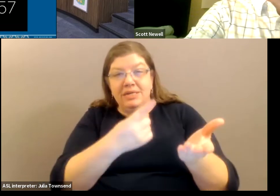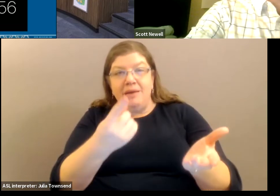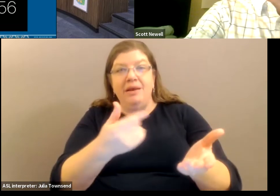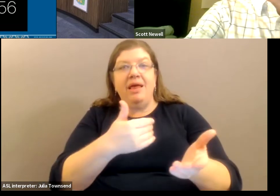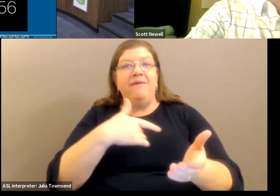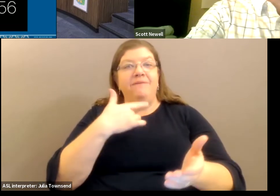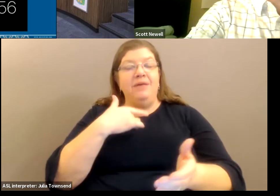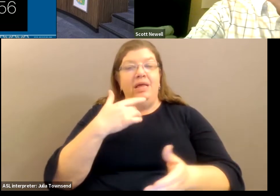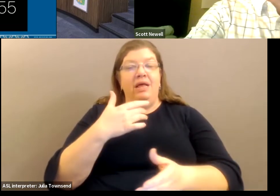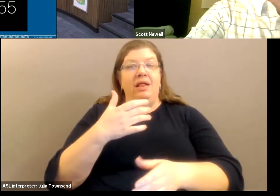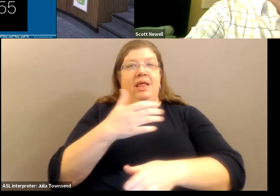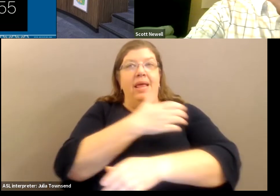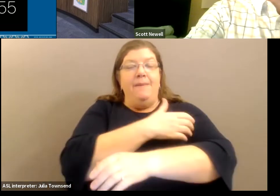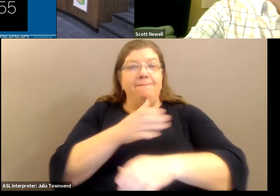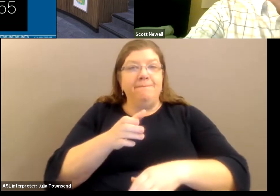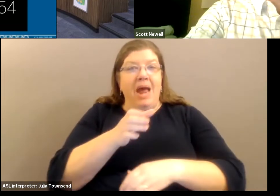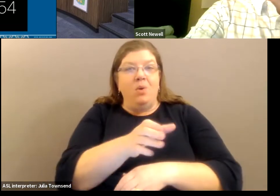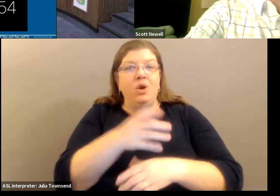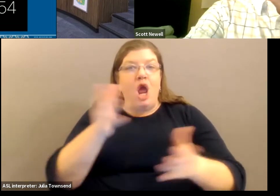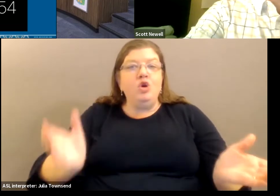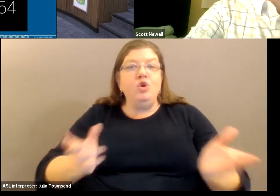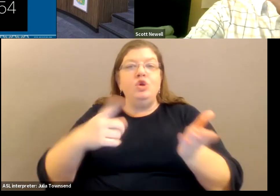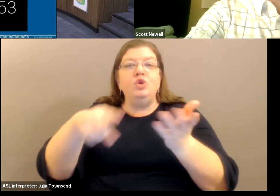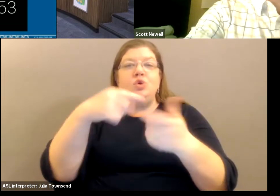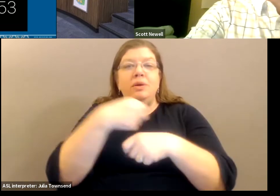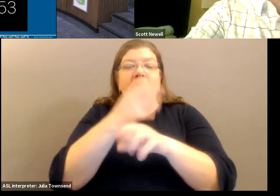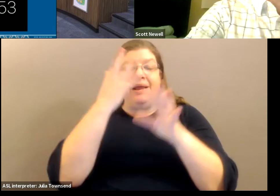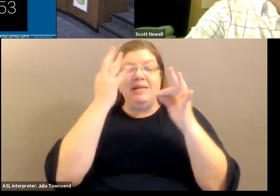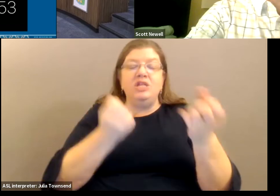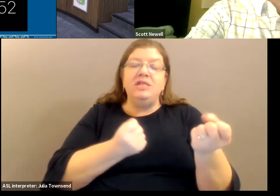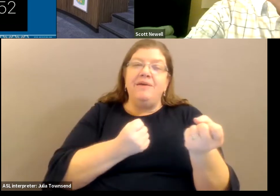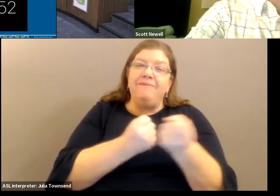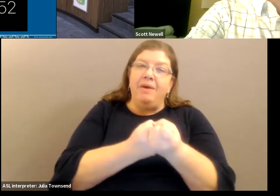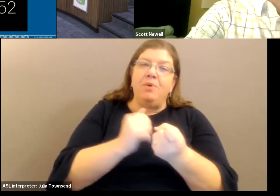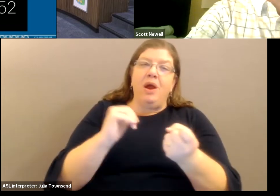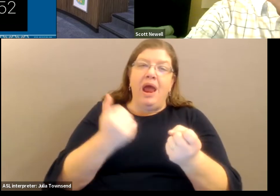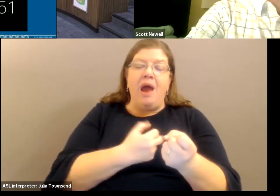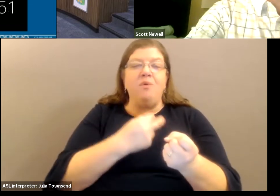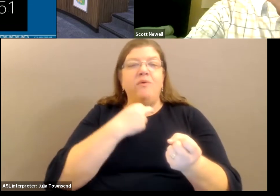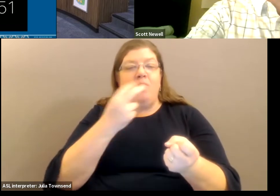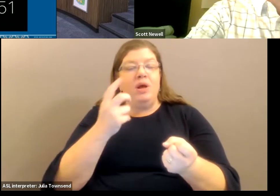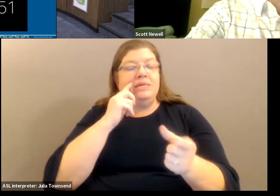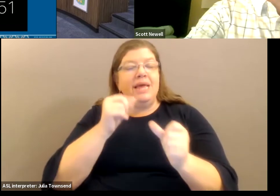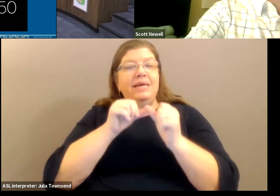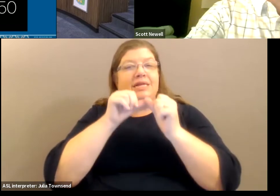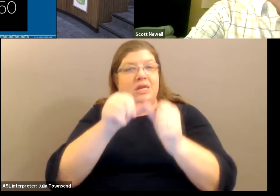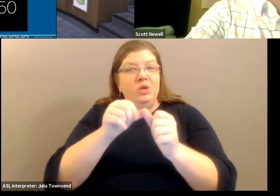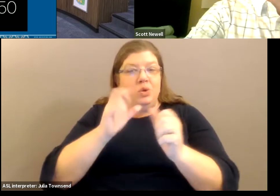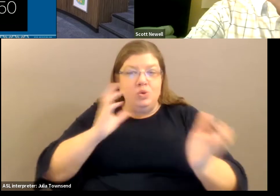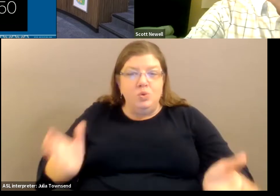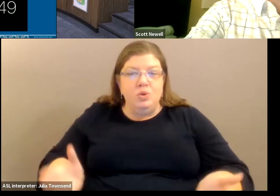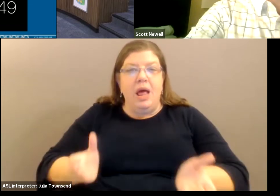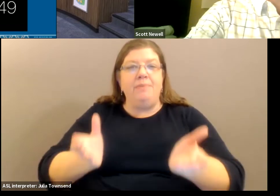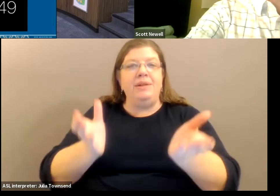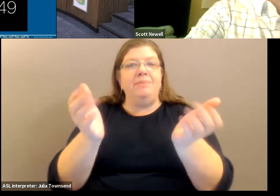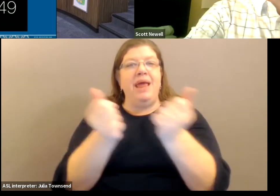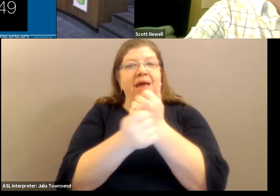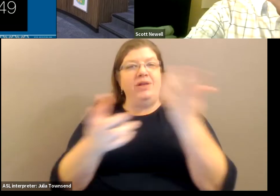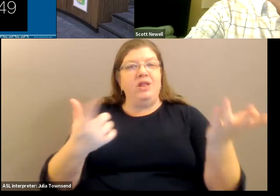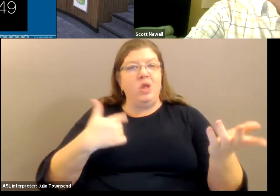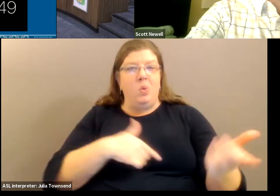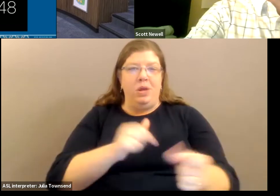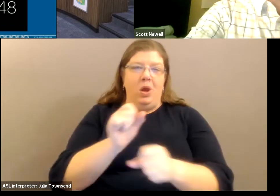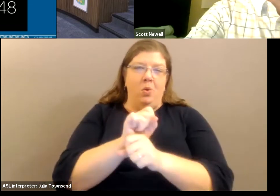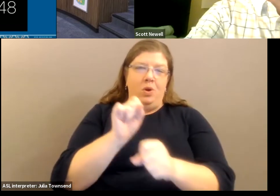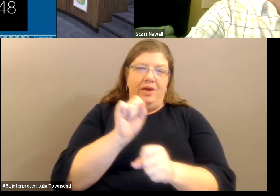empowered, I encourage you to make the decision that favors the youth voice and continues to uplift everything that we are working